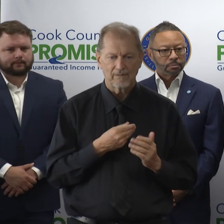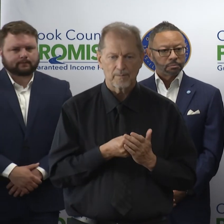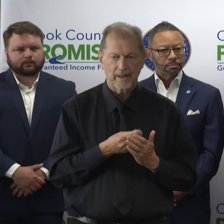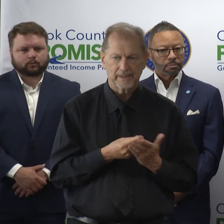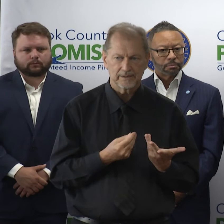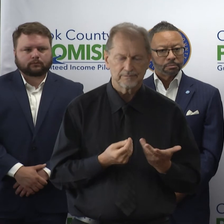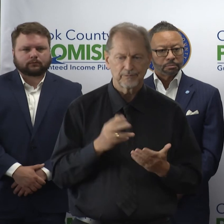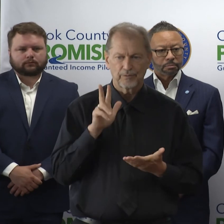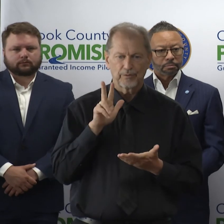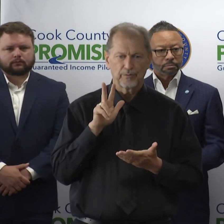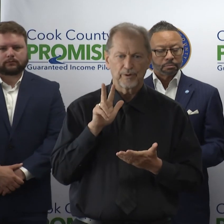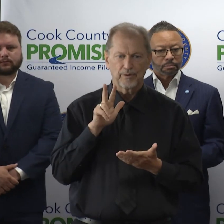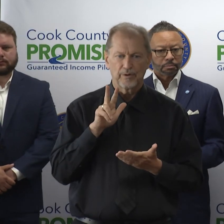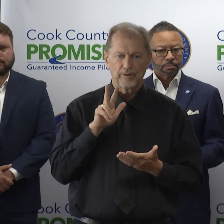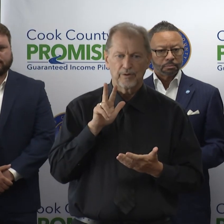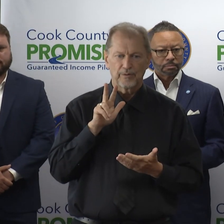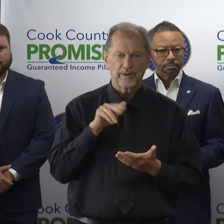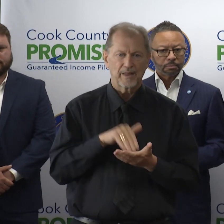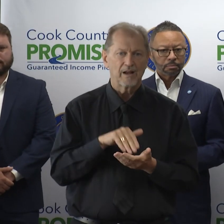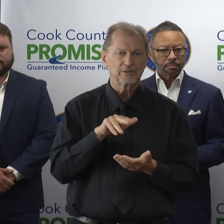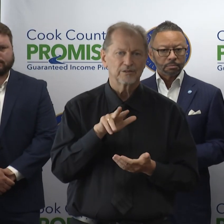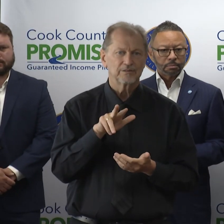slots, 33,250